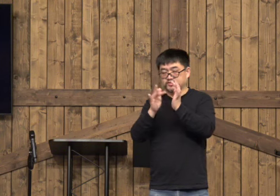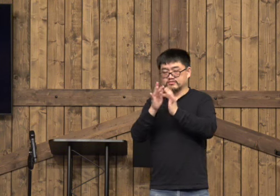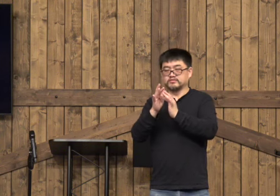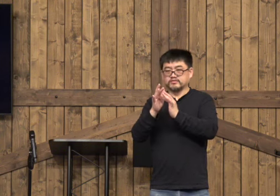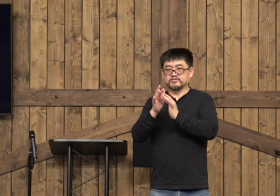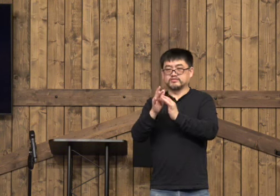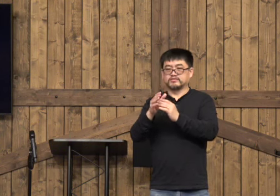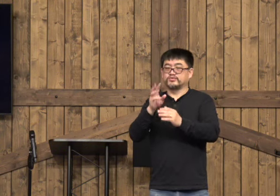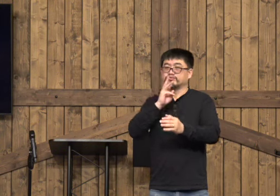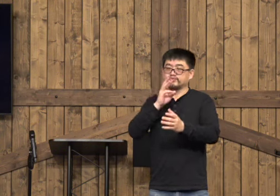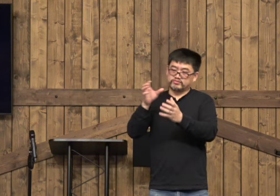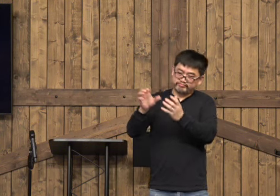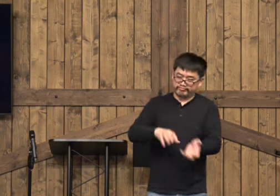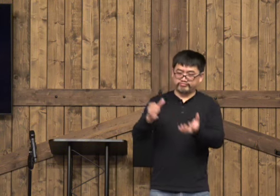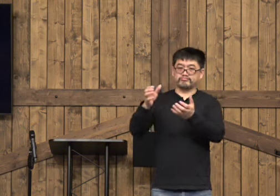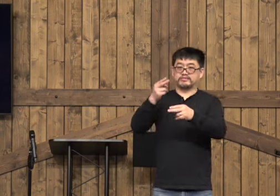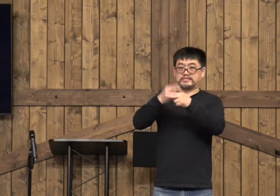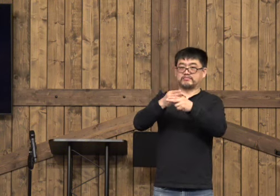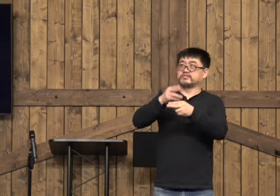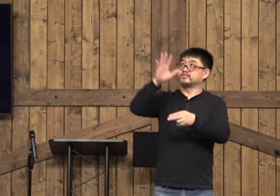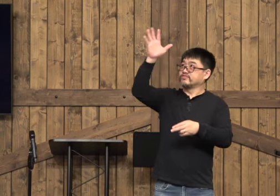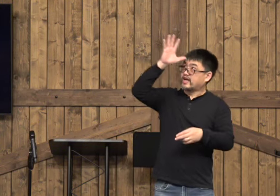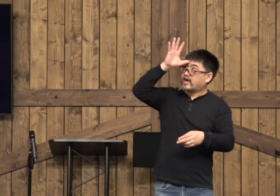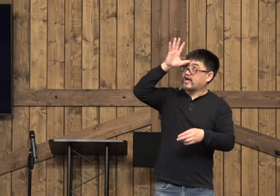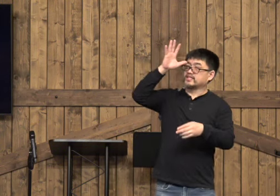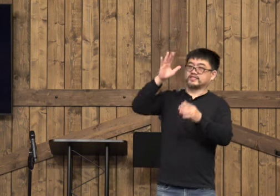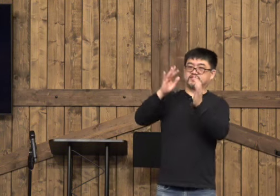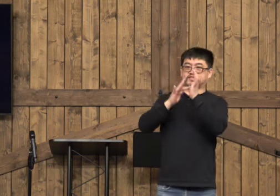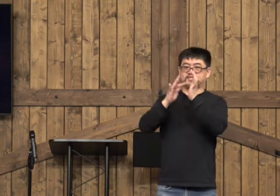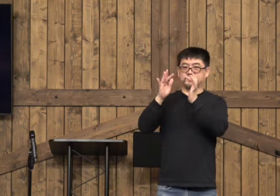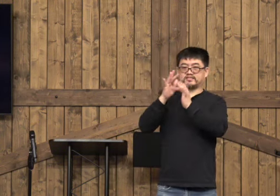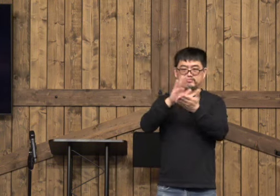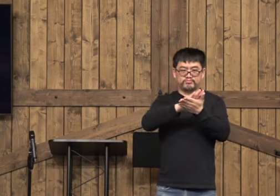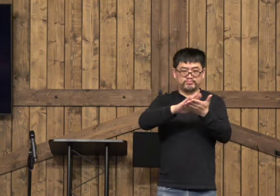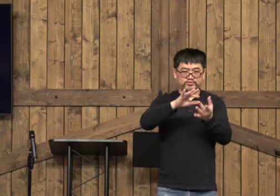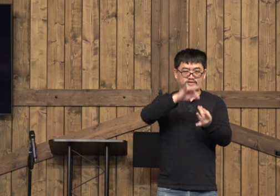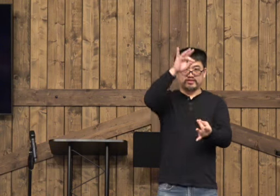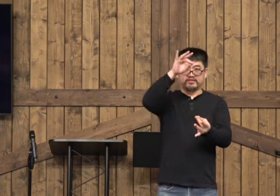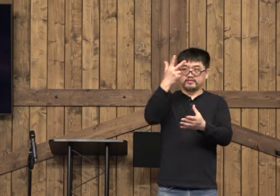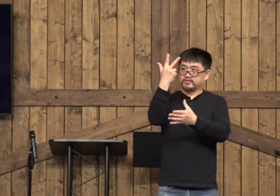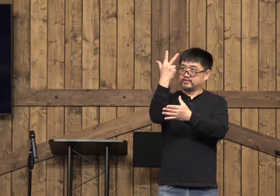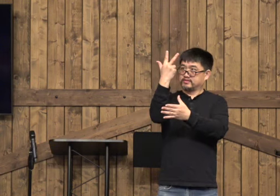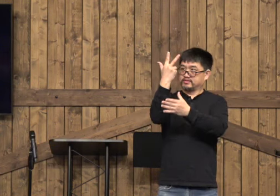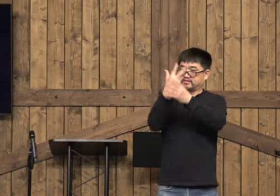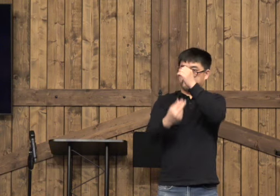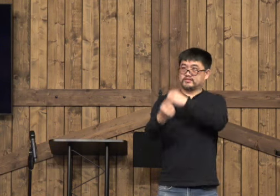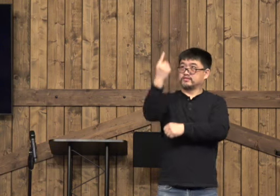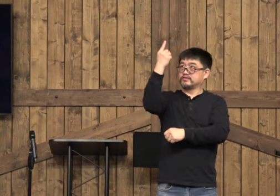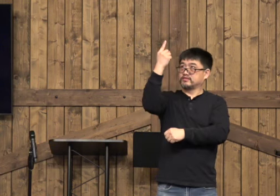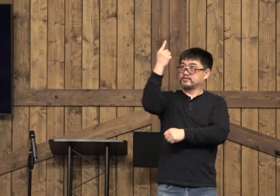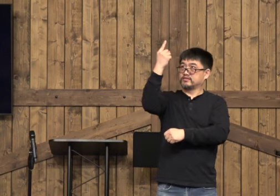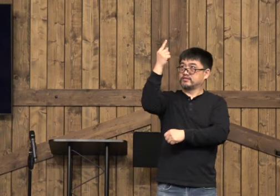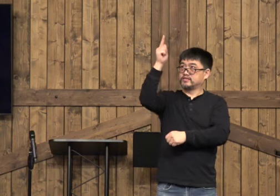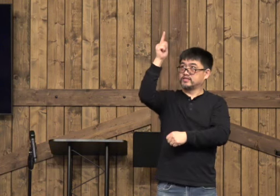that's a matter of their beliefs if they believe in the Father and the of the Holy Spirit they're baptized, they